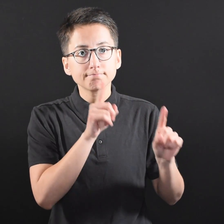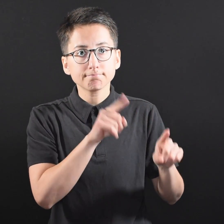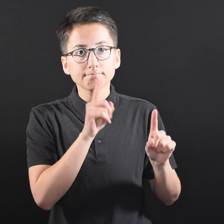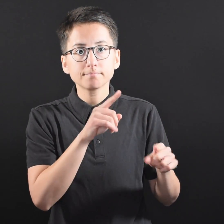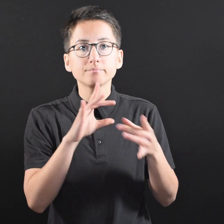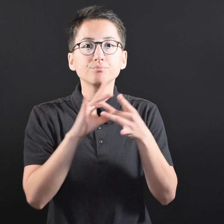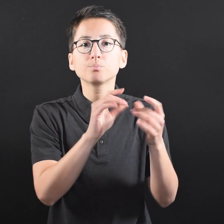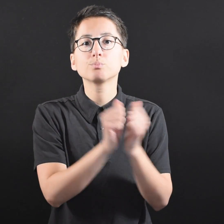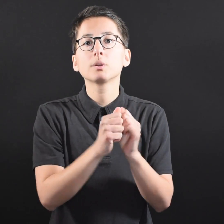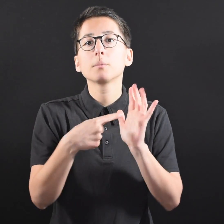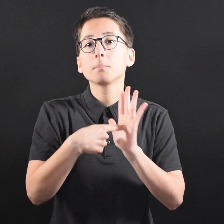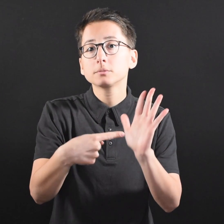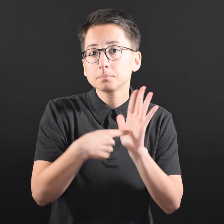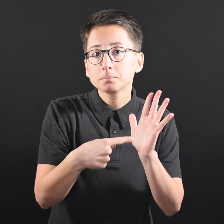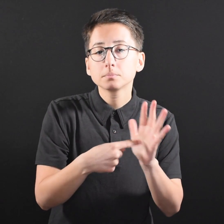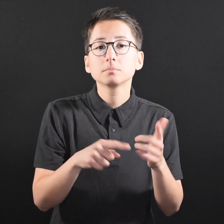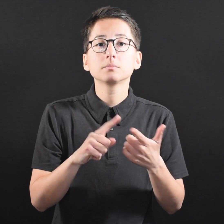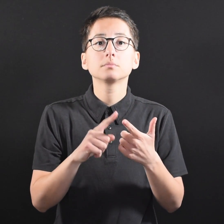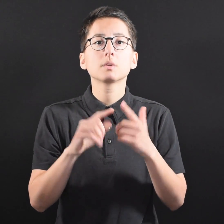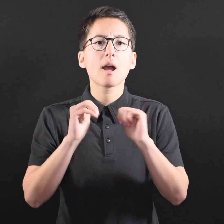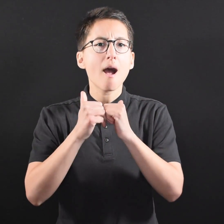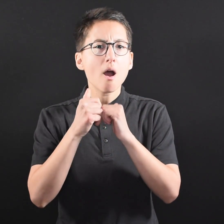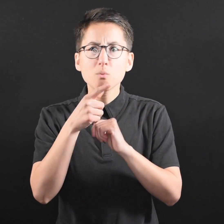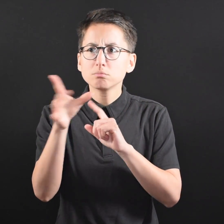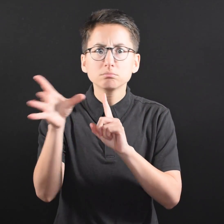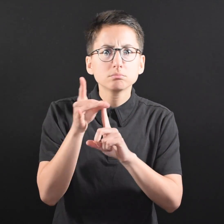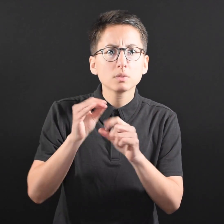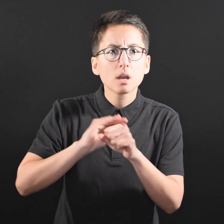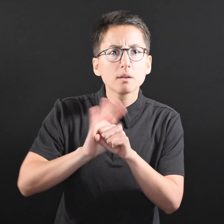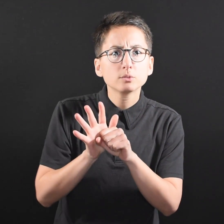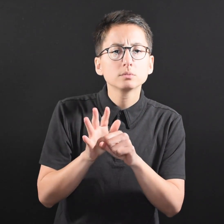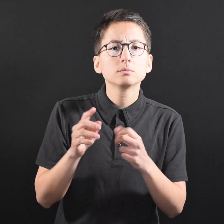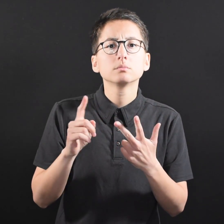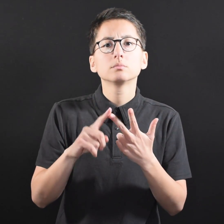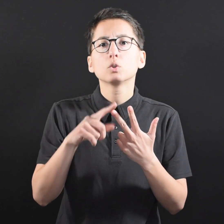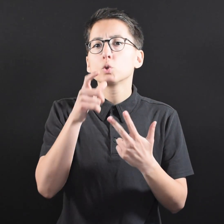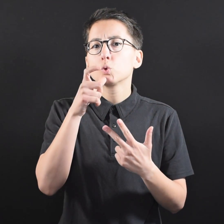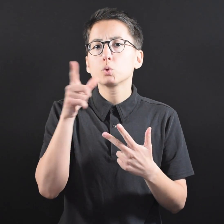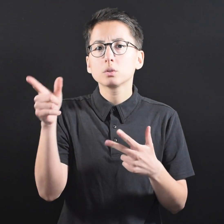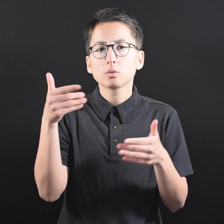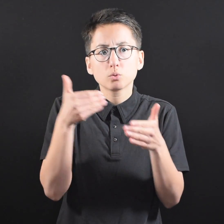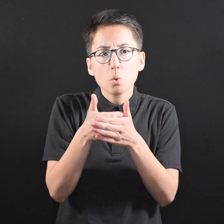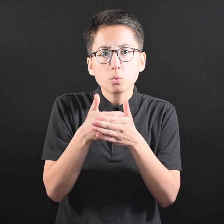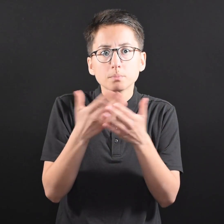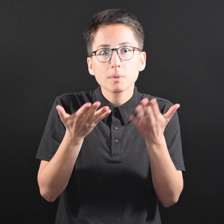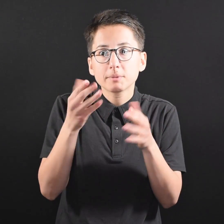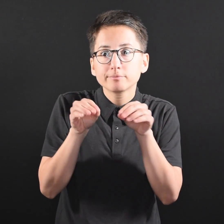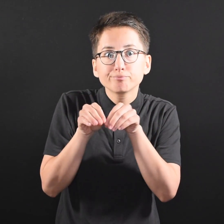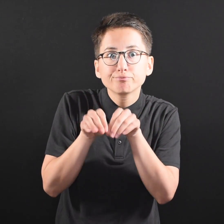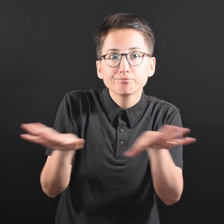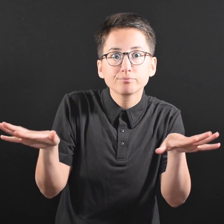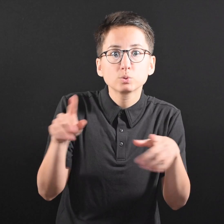may have gotten COVID-19, as well as who they may have spread it to.